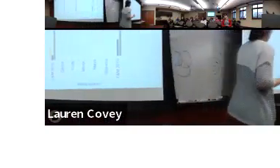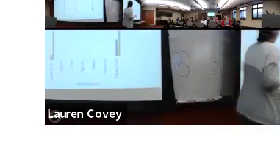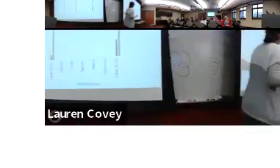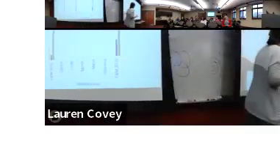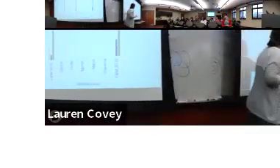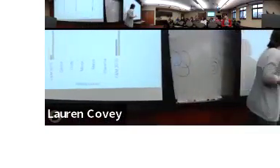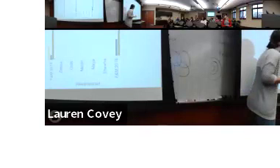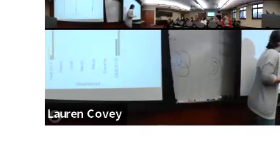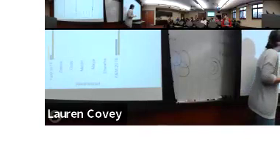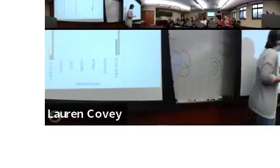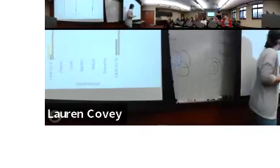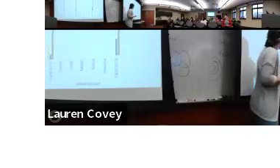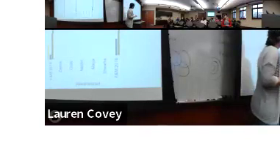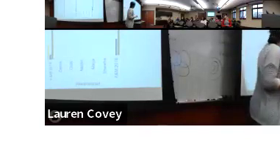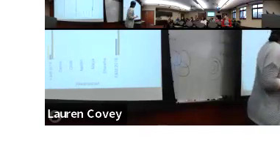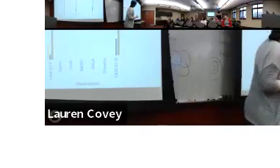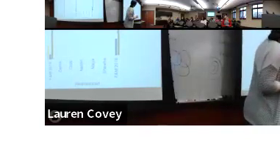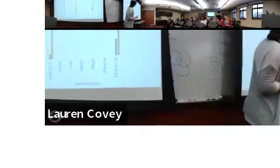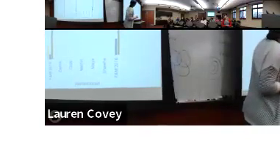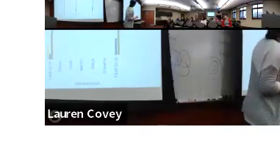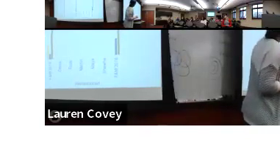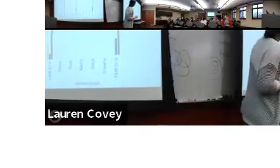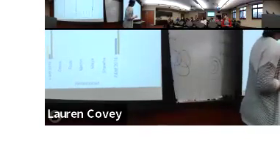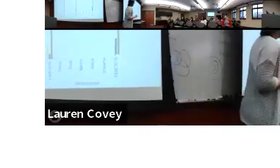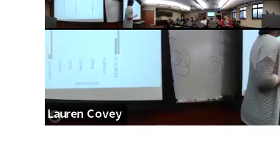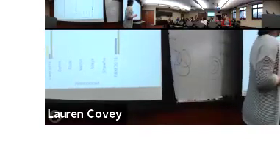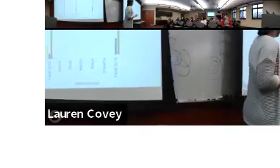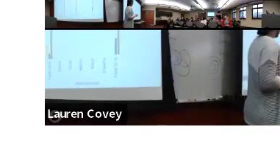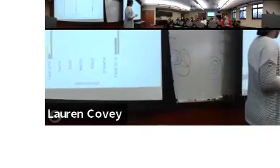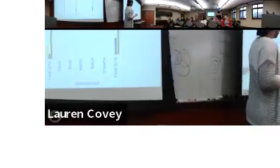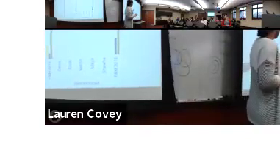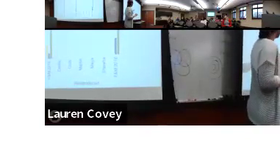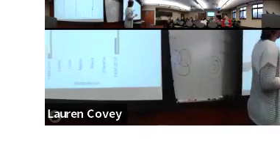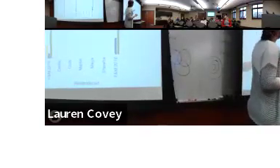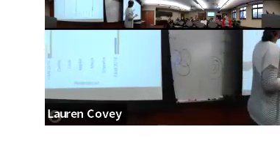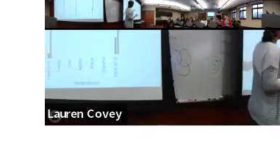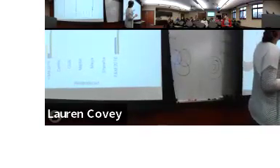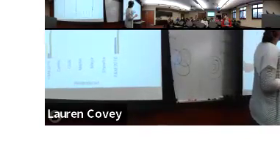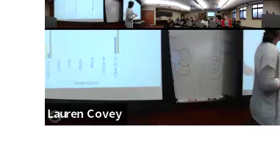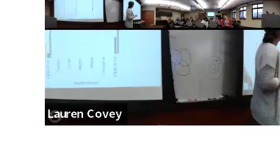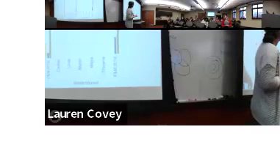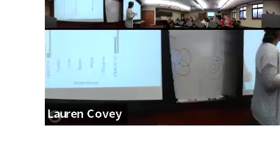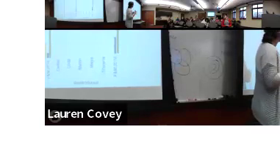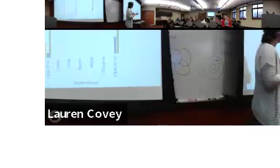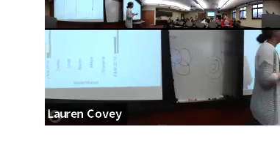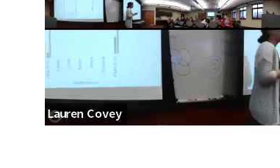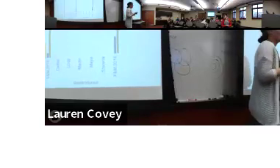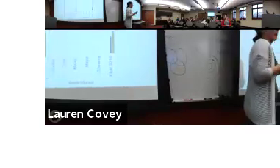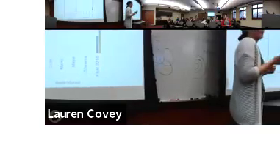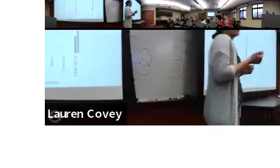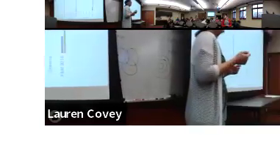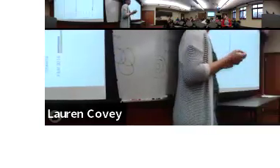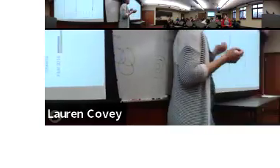There's a little bit of classifier use, but it's quite small. When we're looking at the maintained references, what we're seeing is